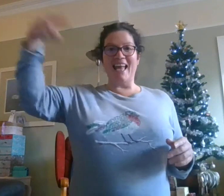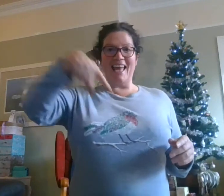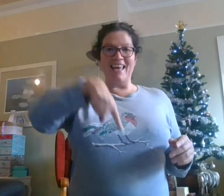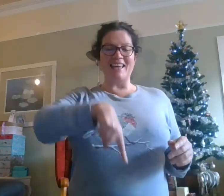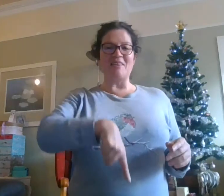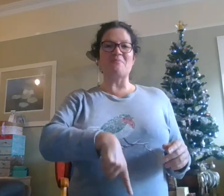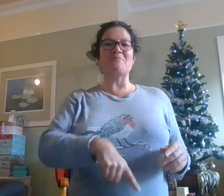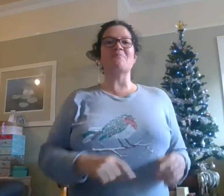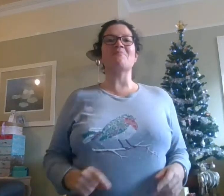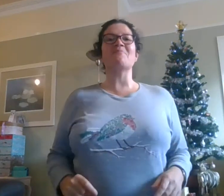he came